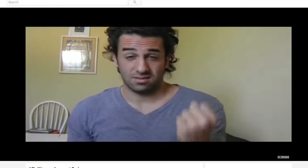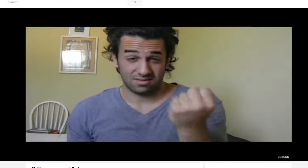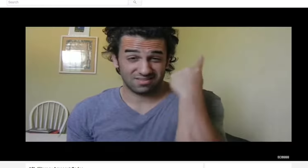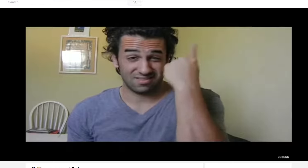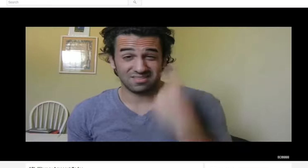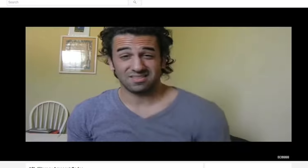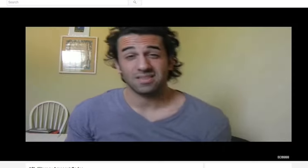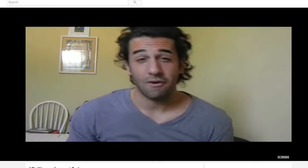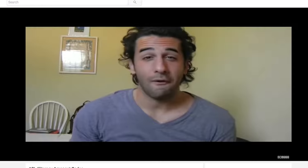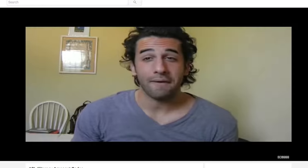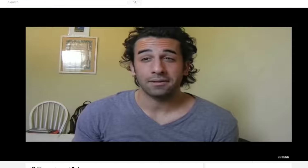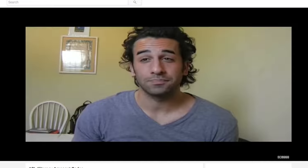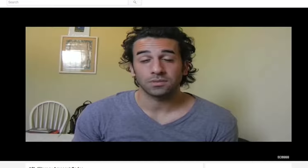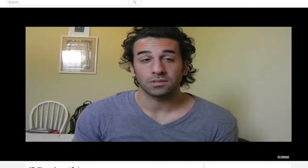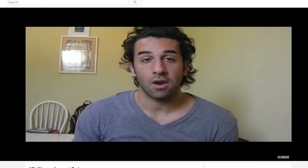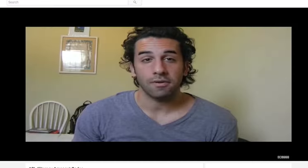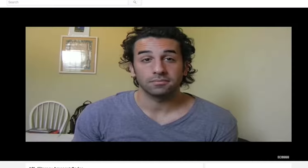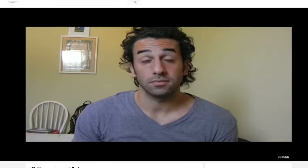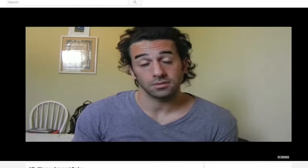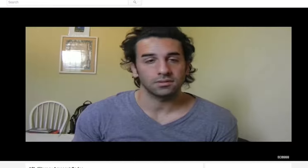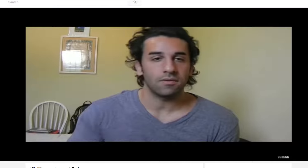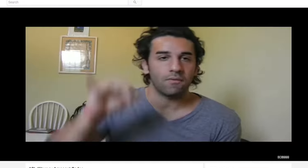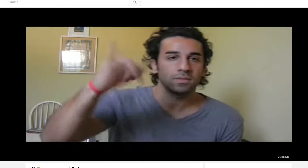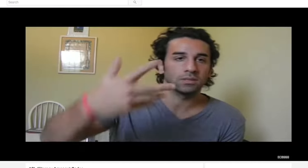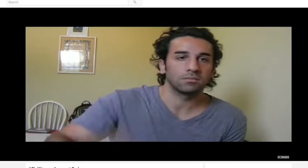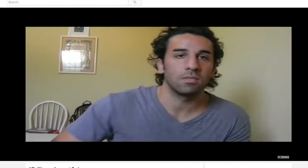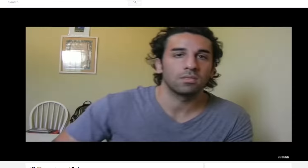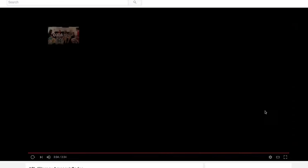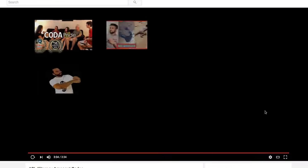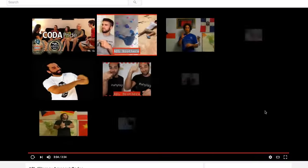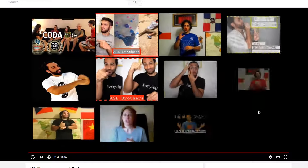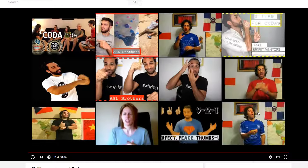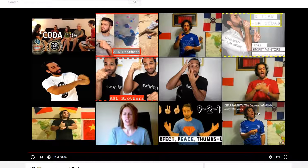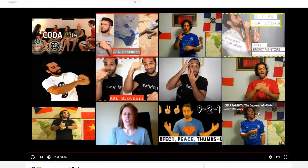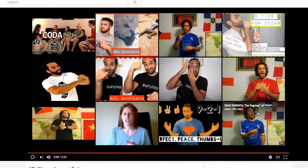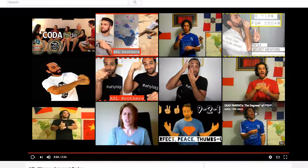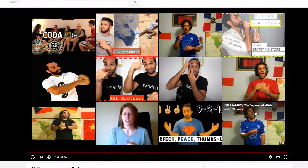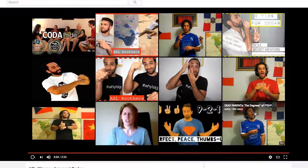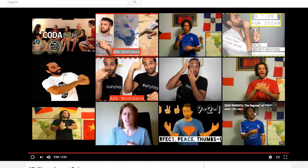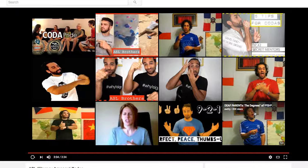You got that? All right, I'm out. Mm-hmm.